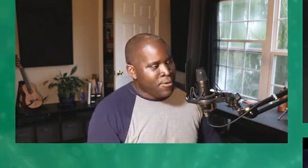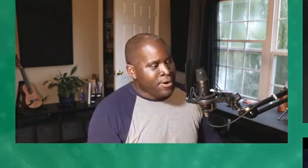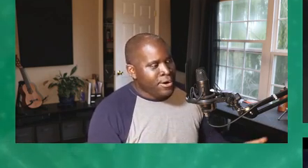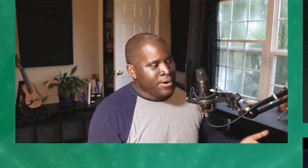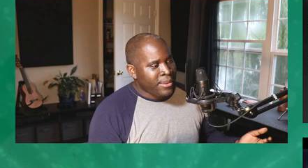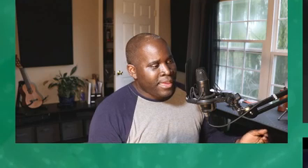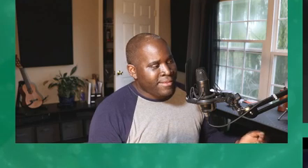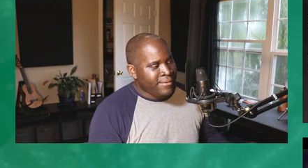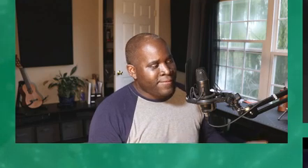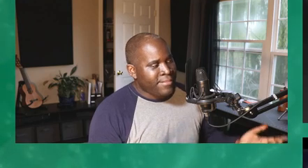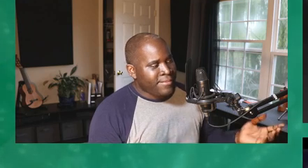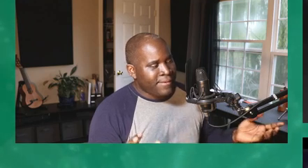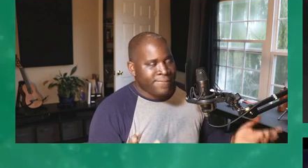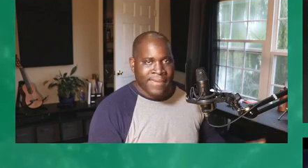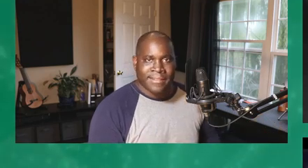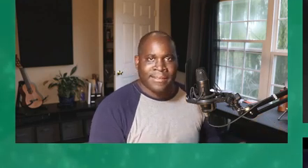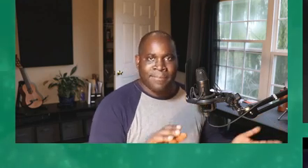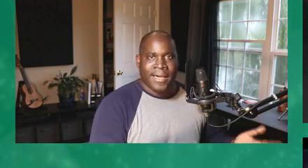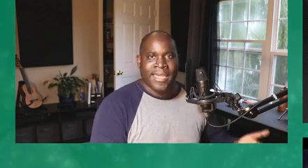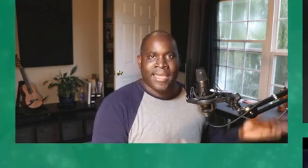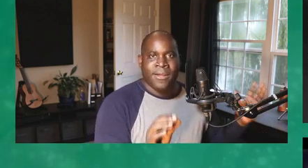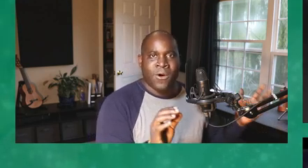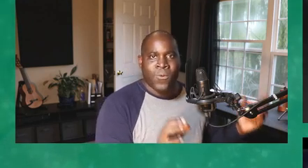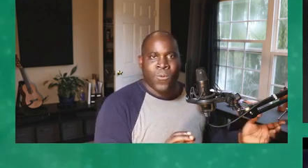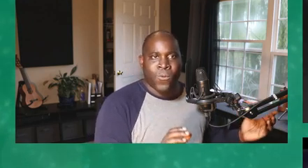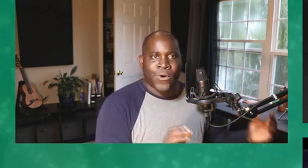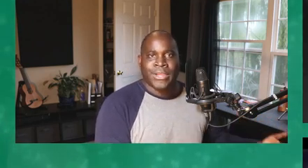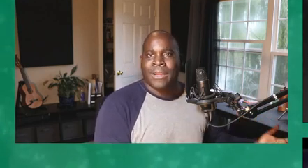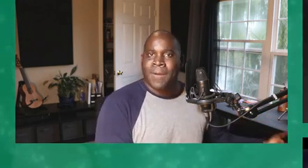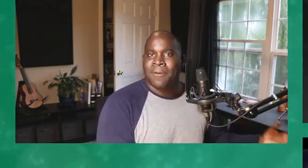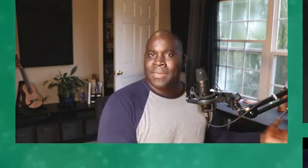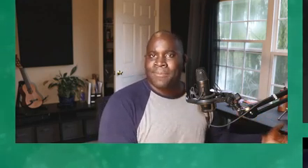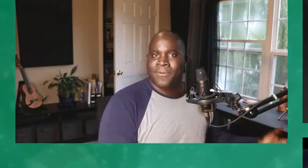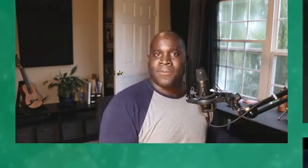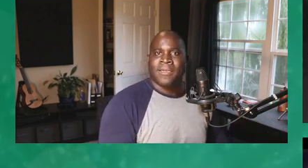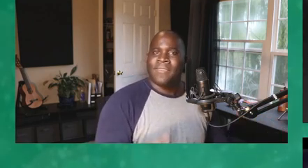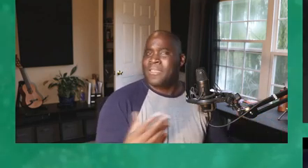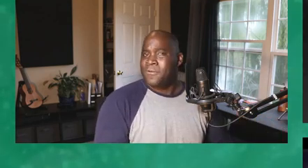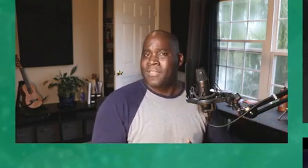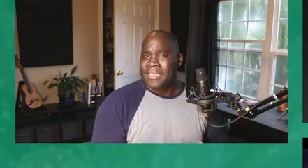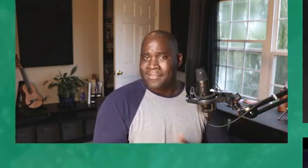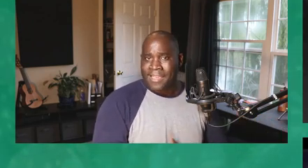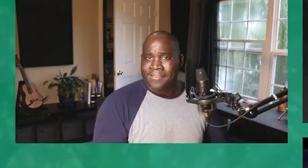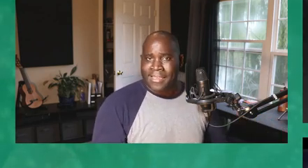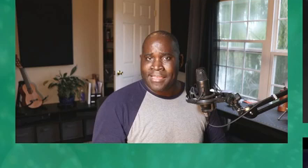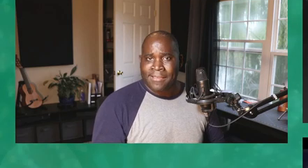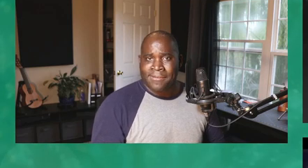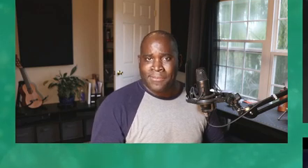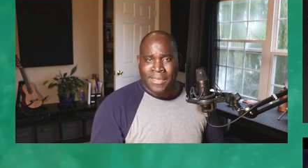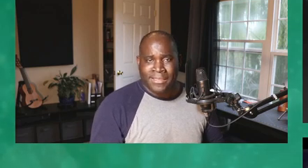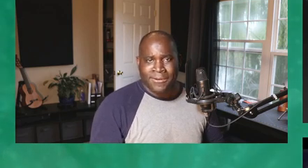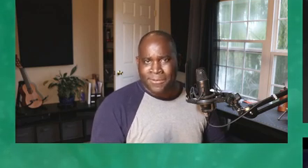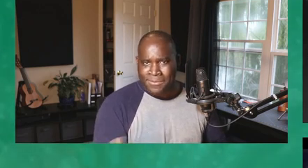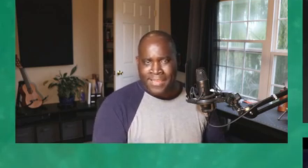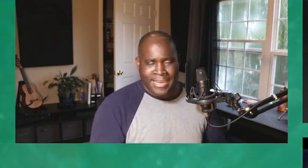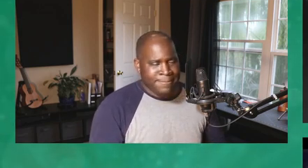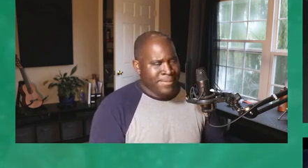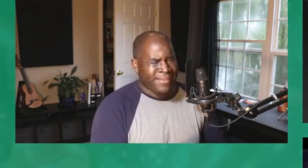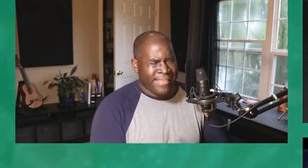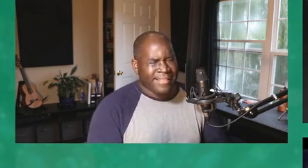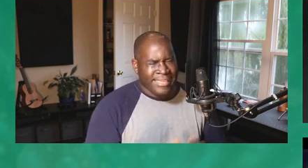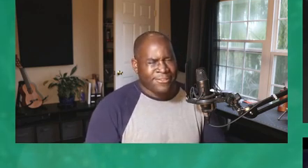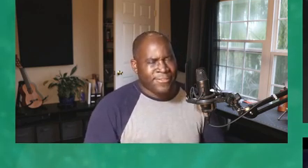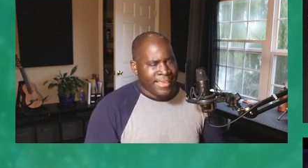It's more as if it's affected by working around people that use like exact signing spelling or